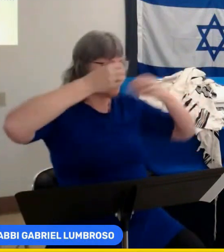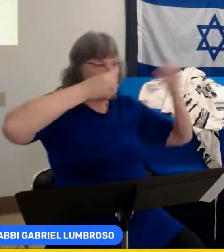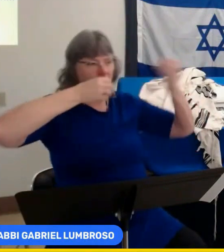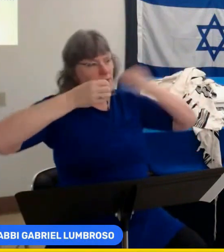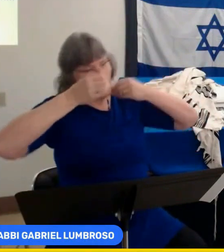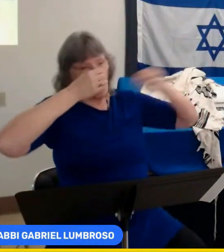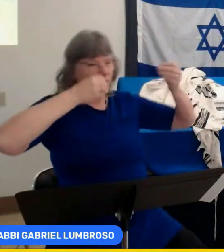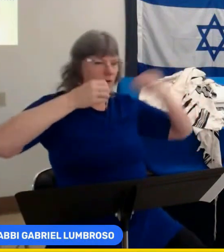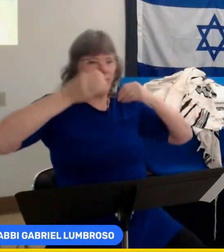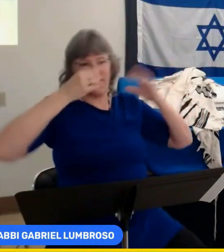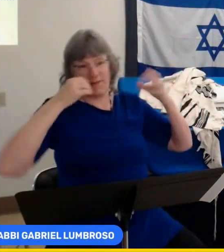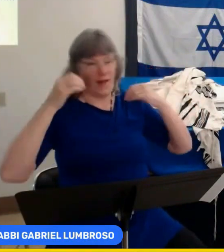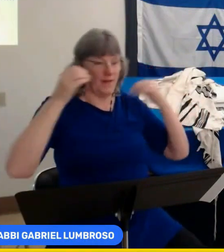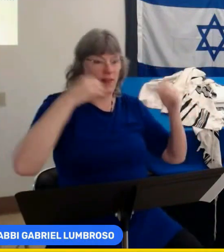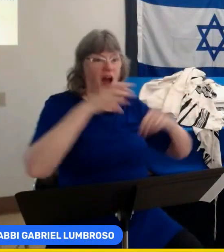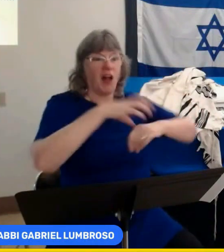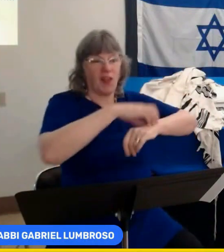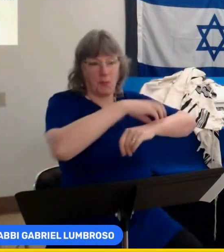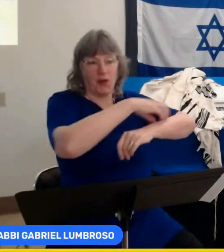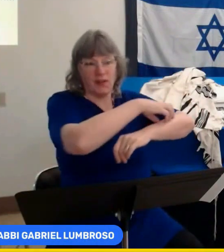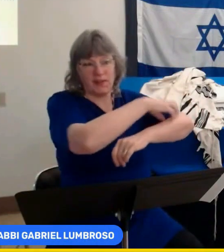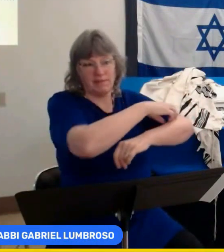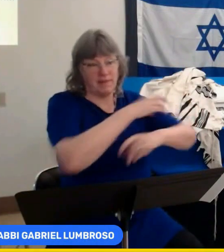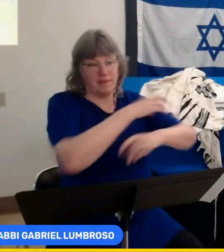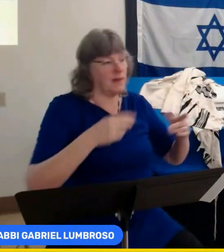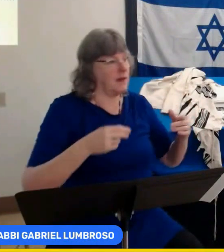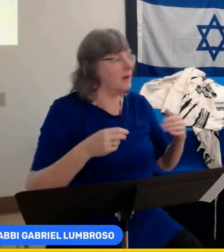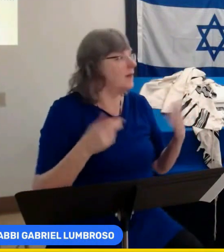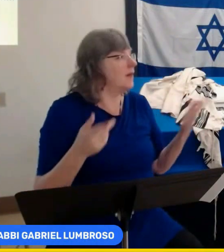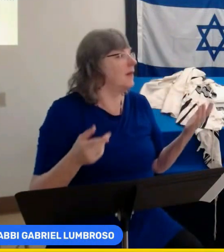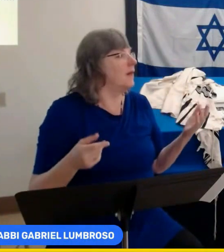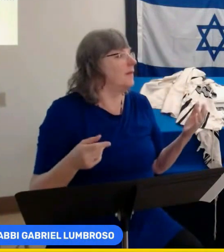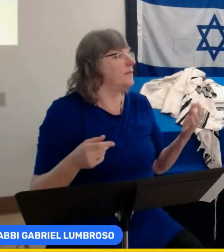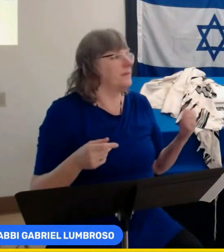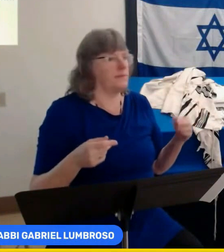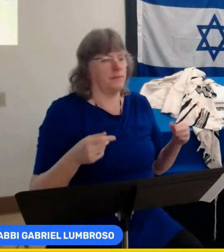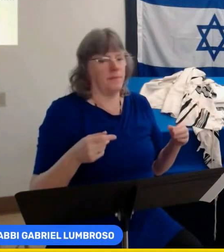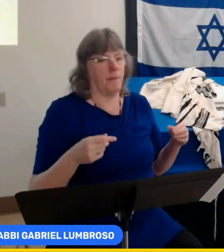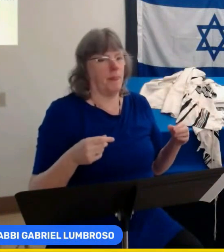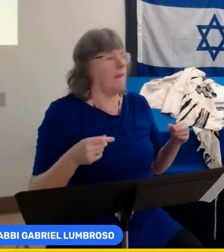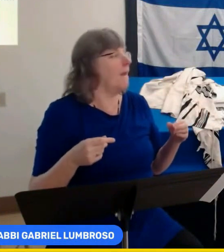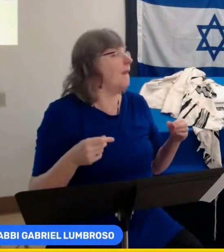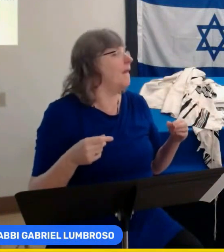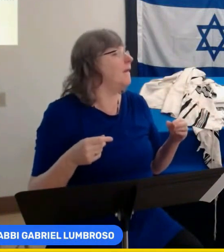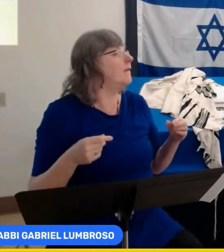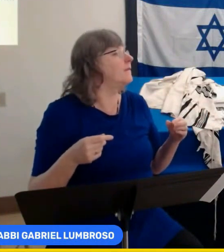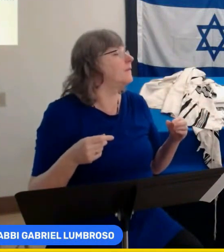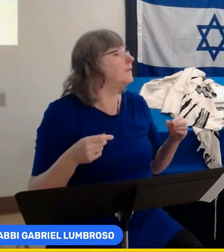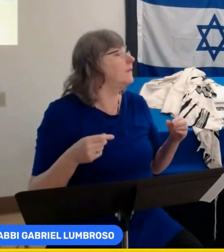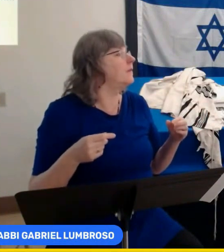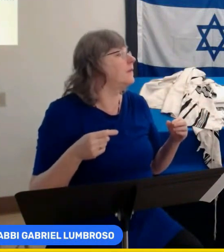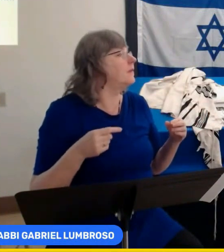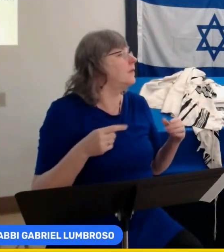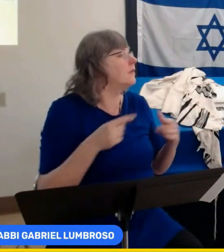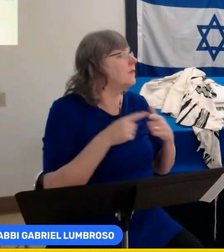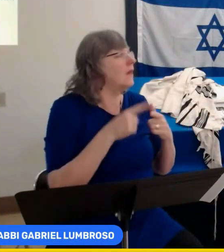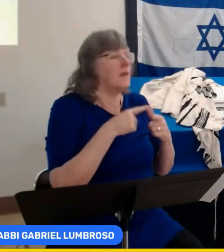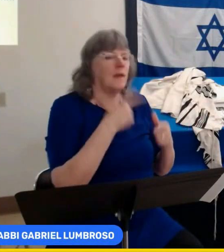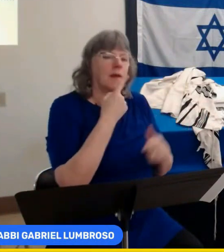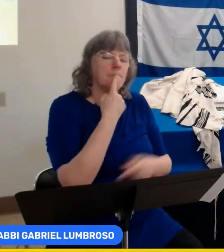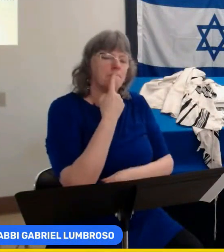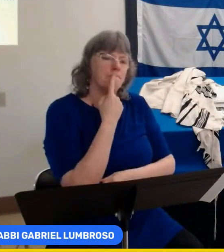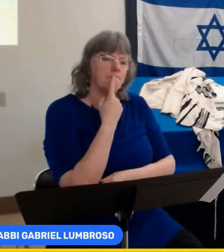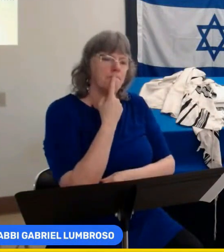stuffing themselves with food and wine, whatever they could find. I don't know if it was kosher, but at this point they didn't care. You know. But and then they said to